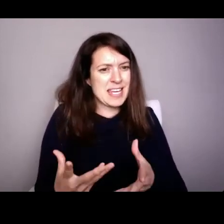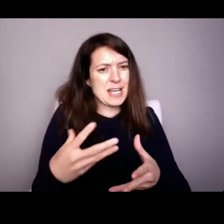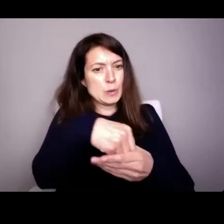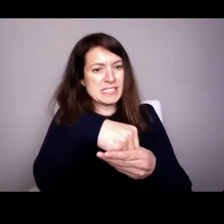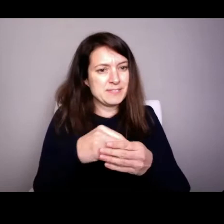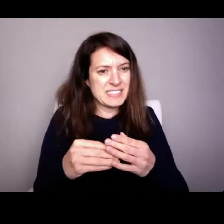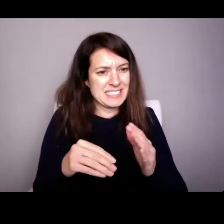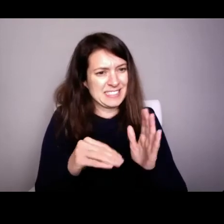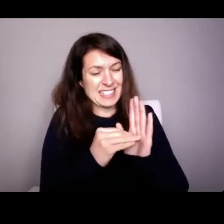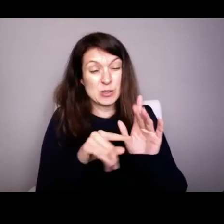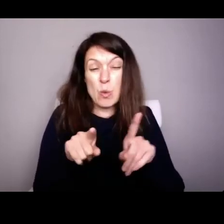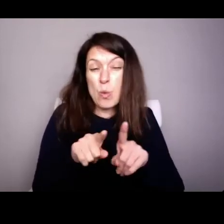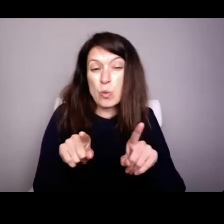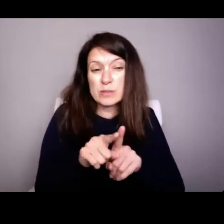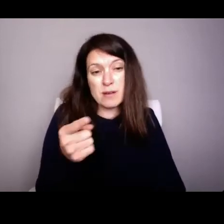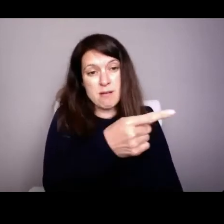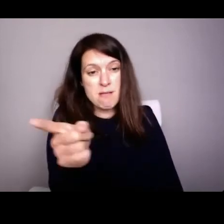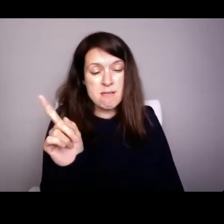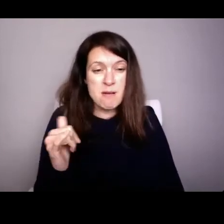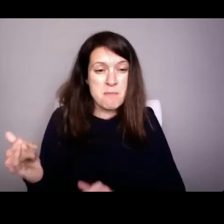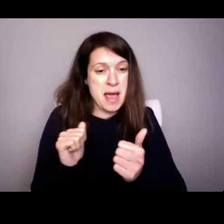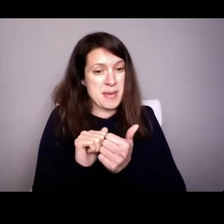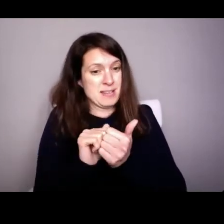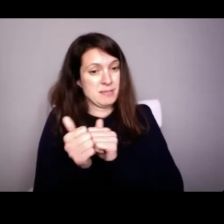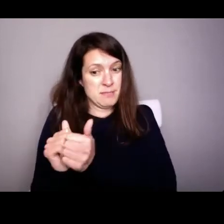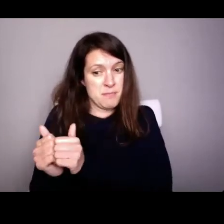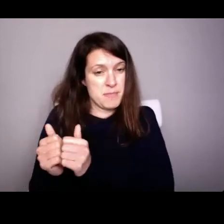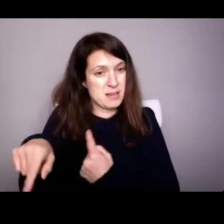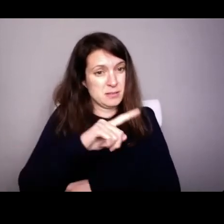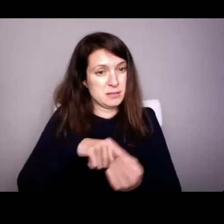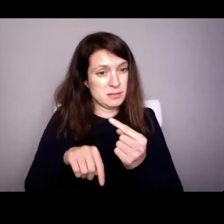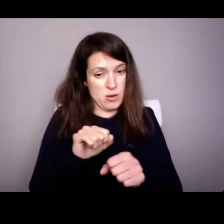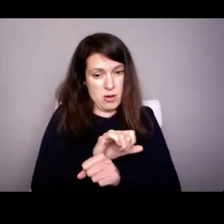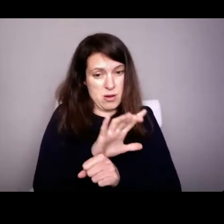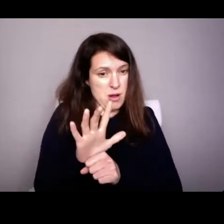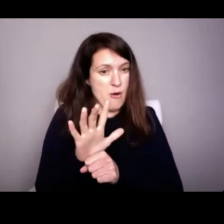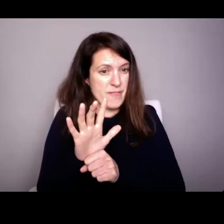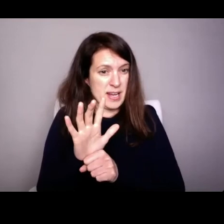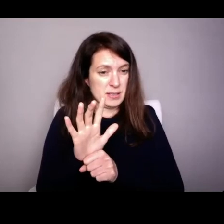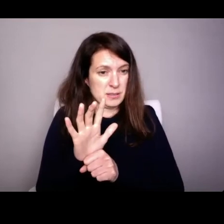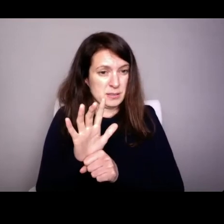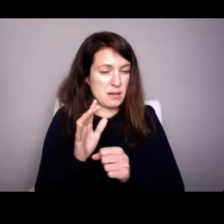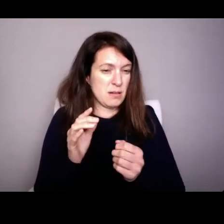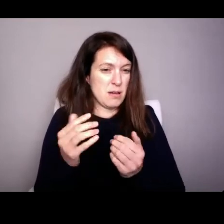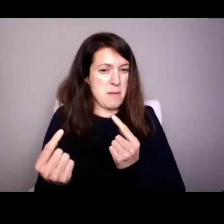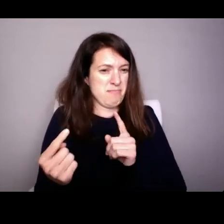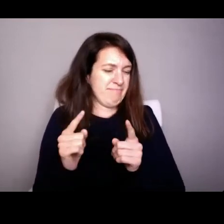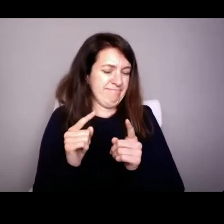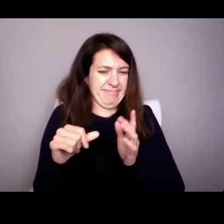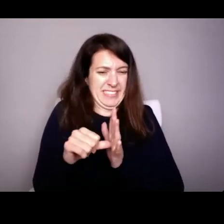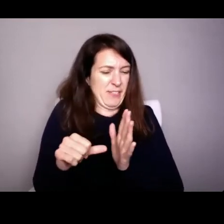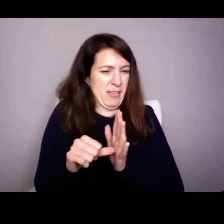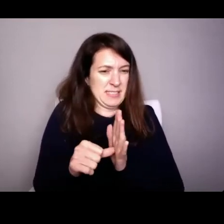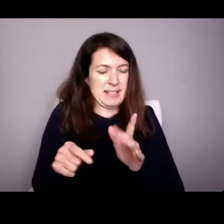peers for following COVID guidance. For example, having to wear a mask and